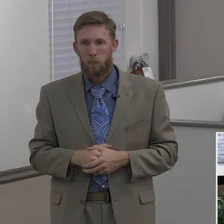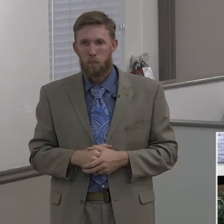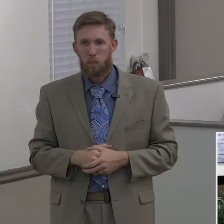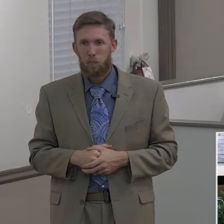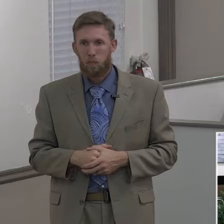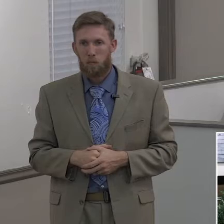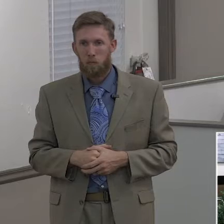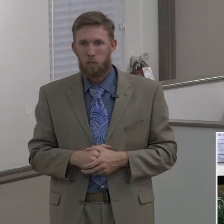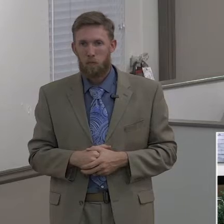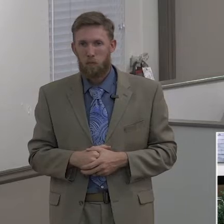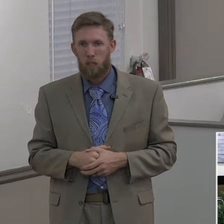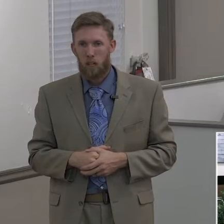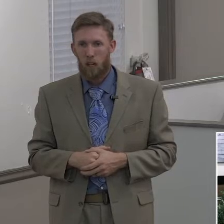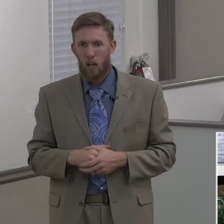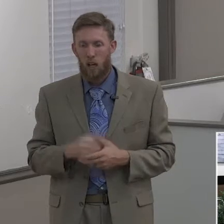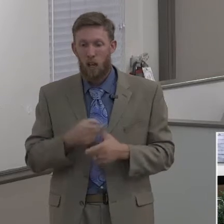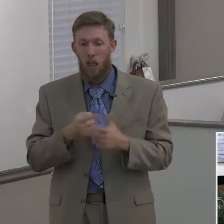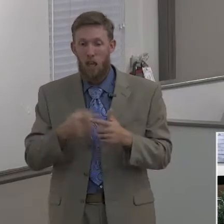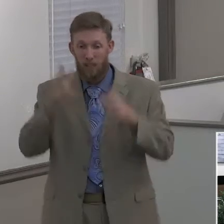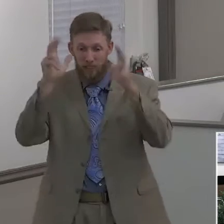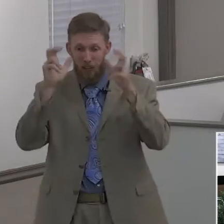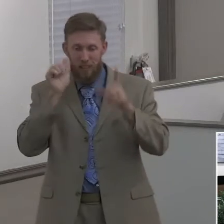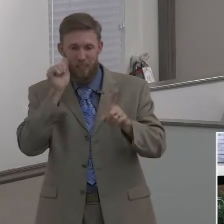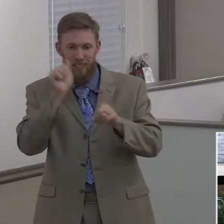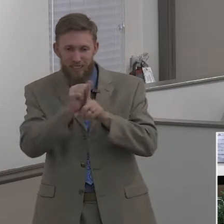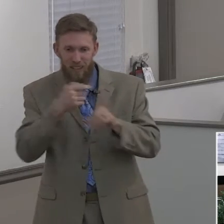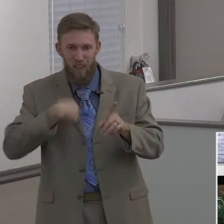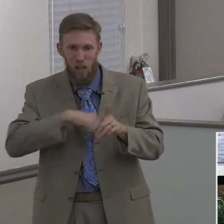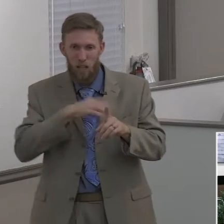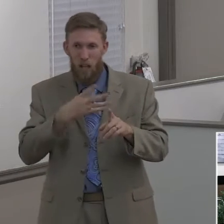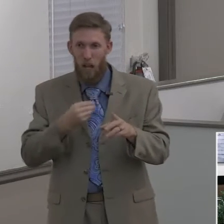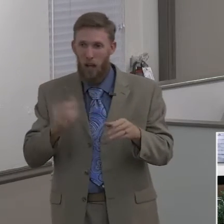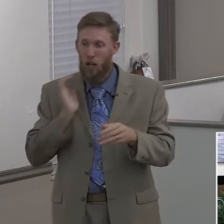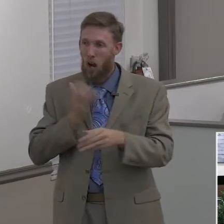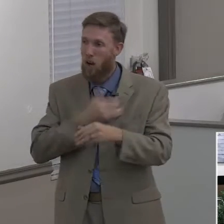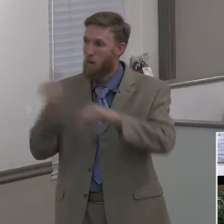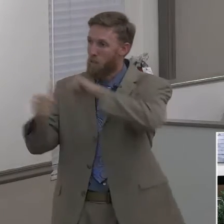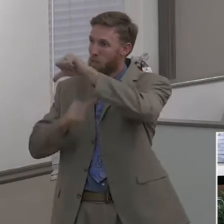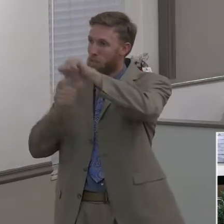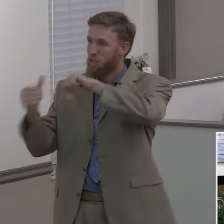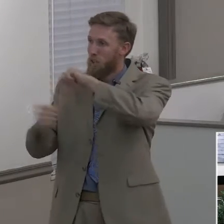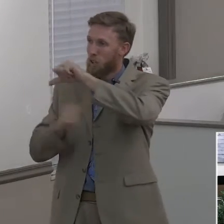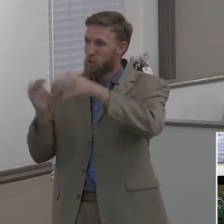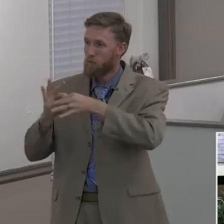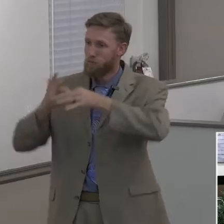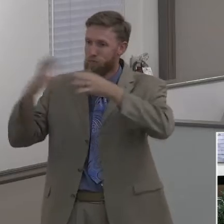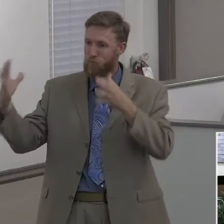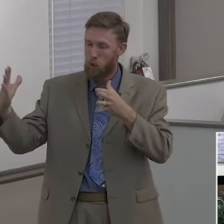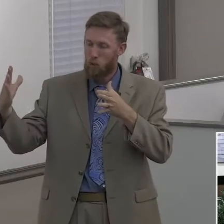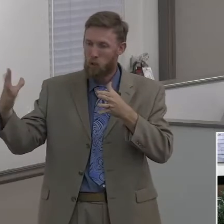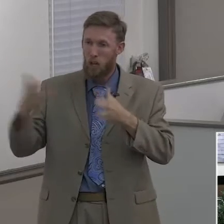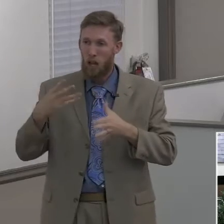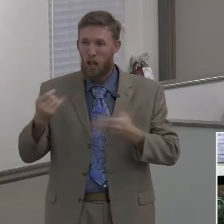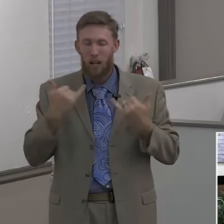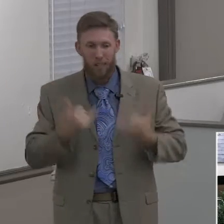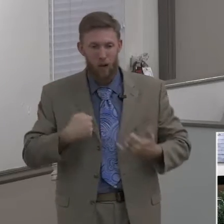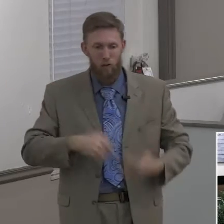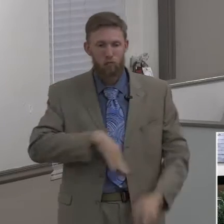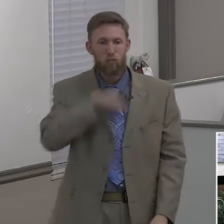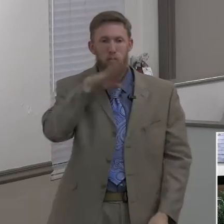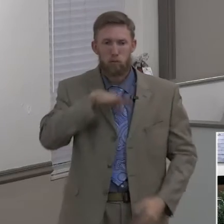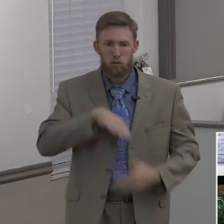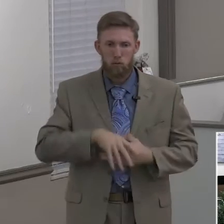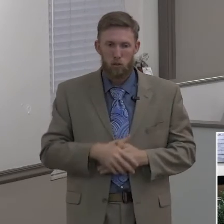And so therefore we're deceived by Satan into getting out of fellowship with God by allowing frustration to be in our